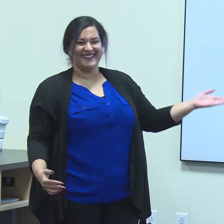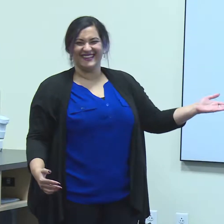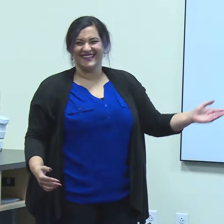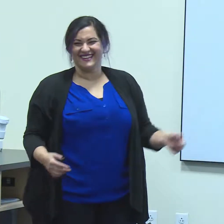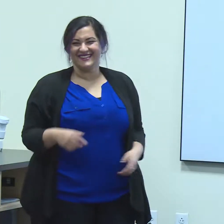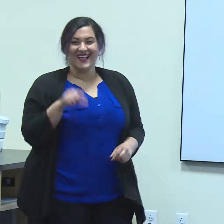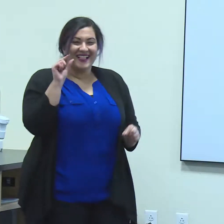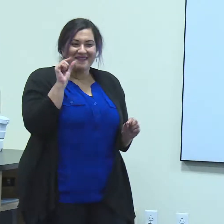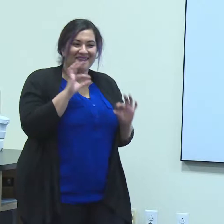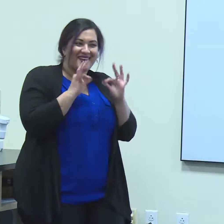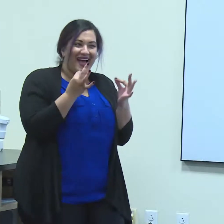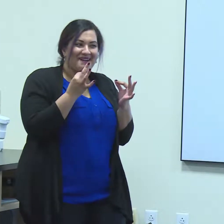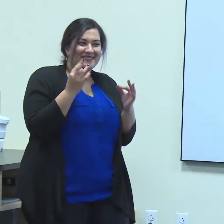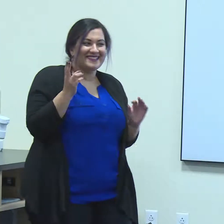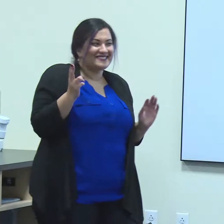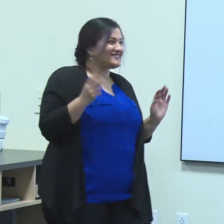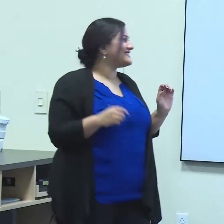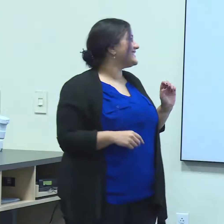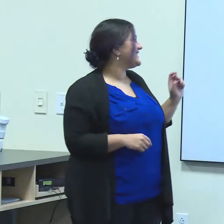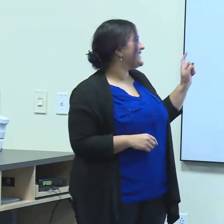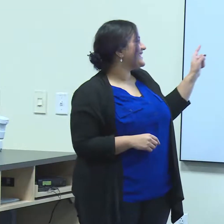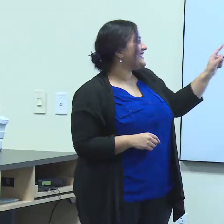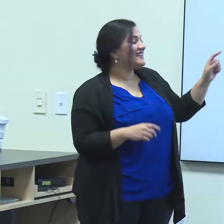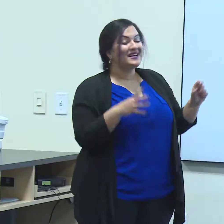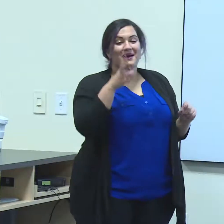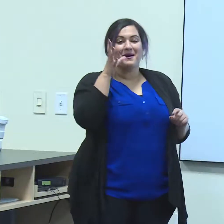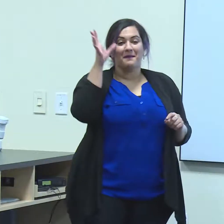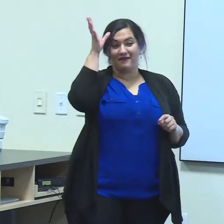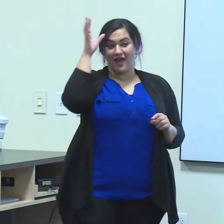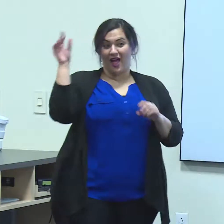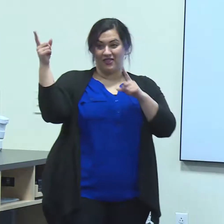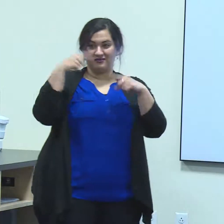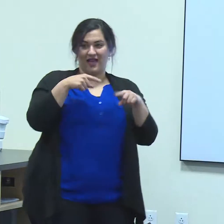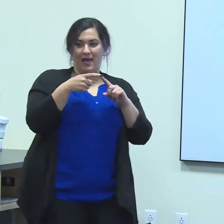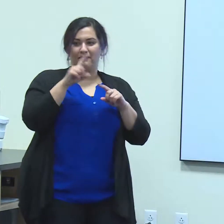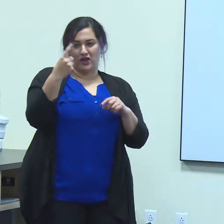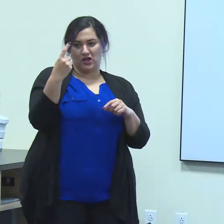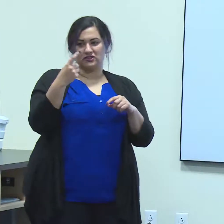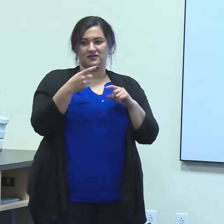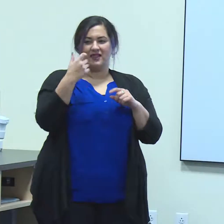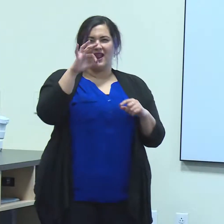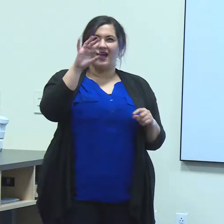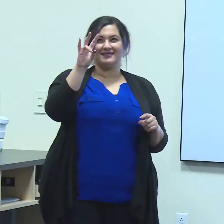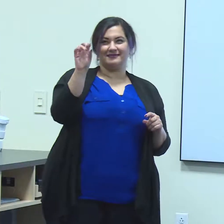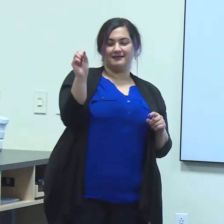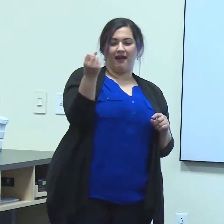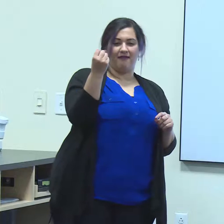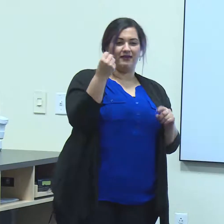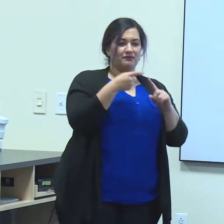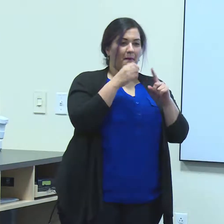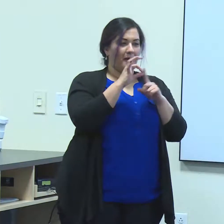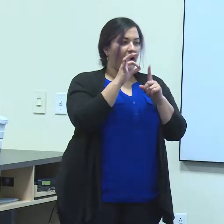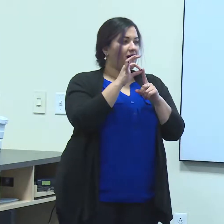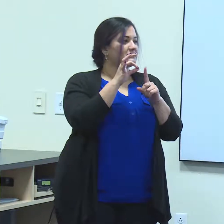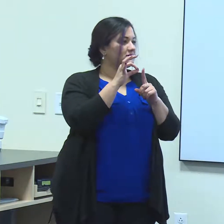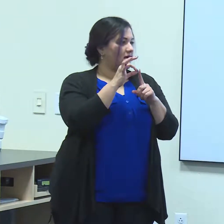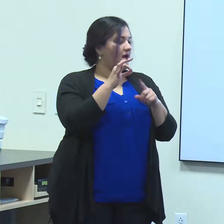Here's a bit of family and some pictures. My father came first in the 1970s from Pakistan to the